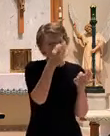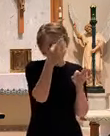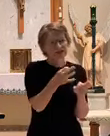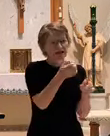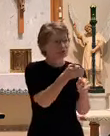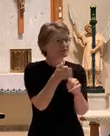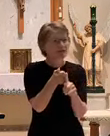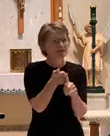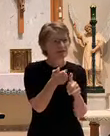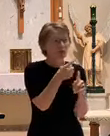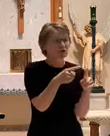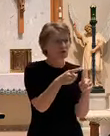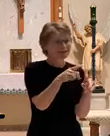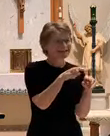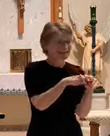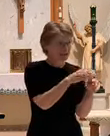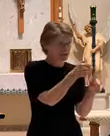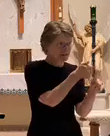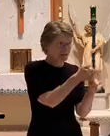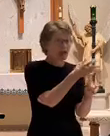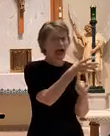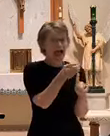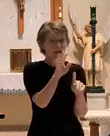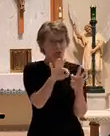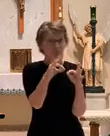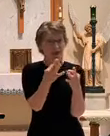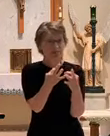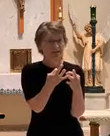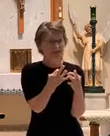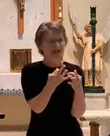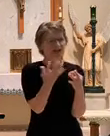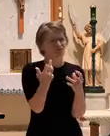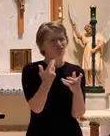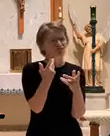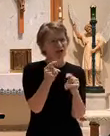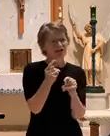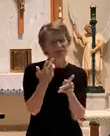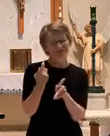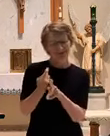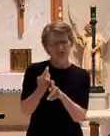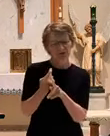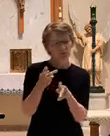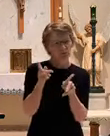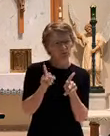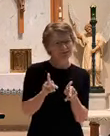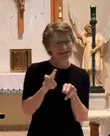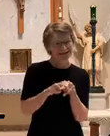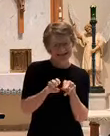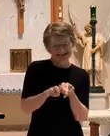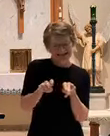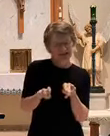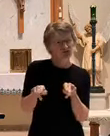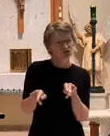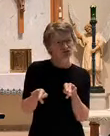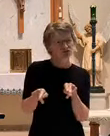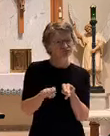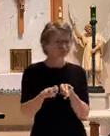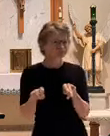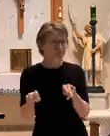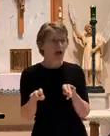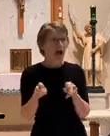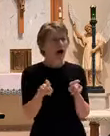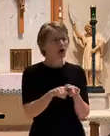families. Be conscious of the person you are sitting next to. Also, next week, communion will